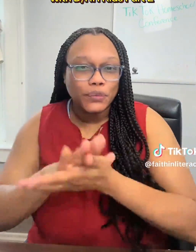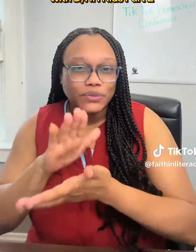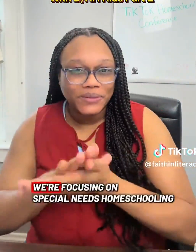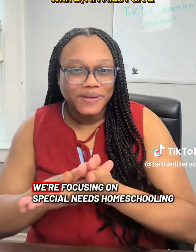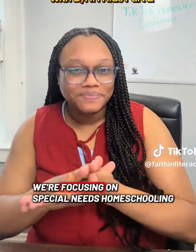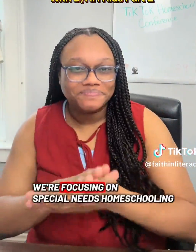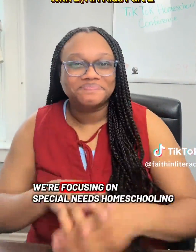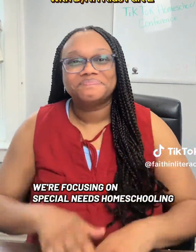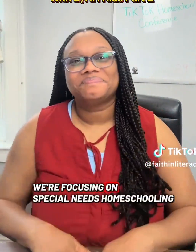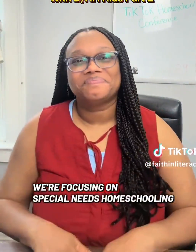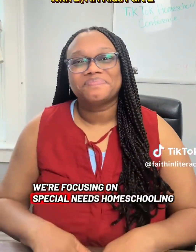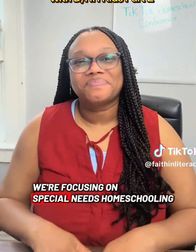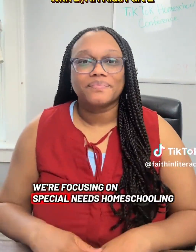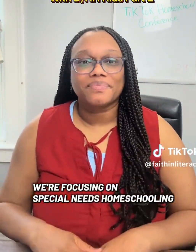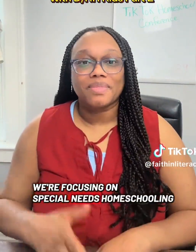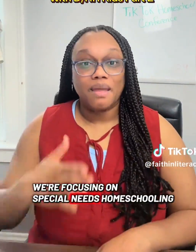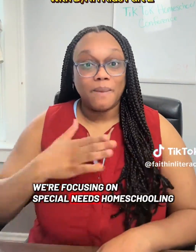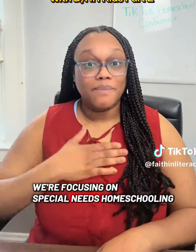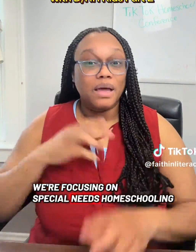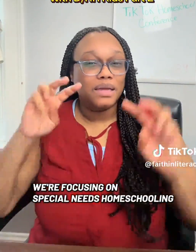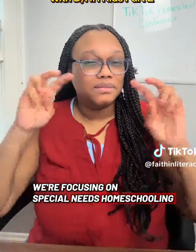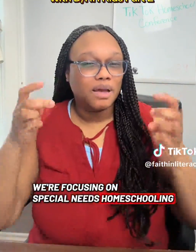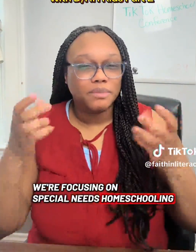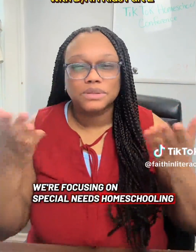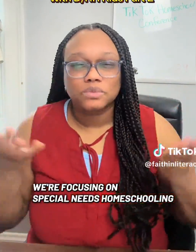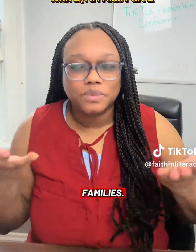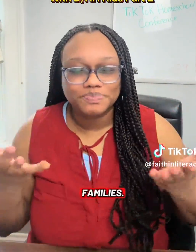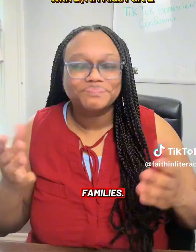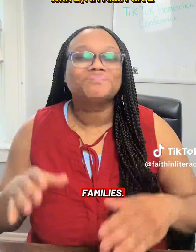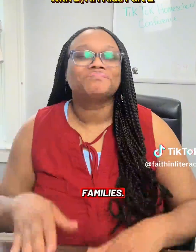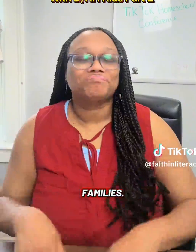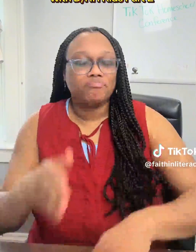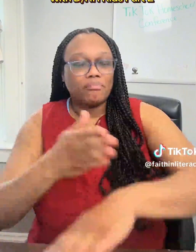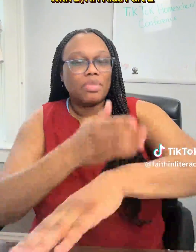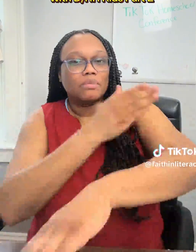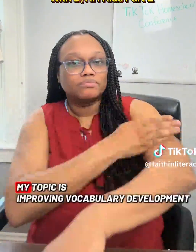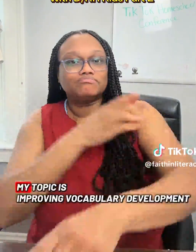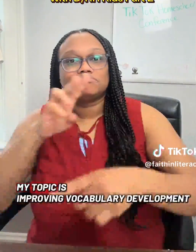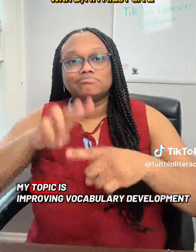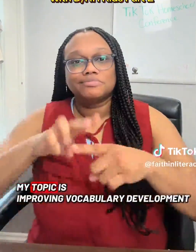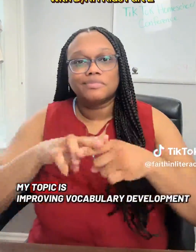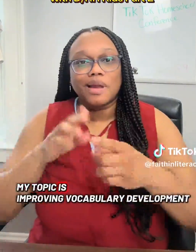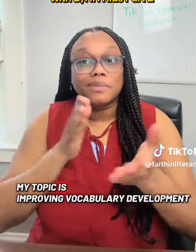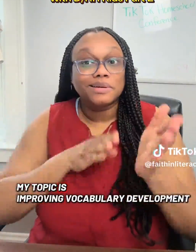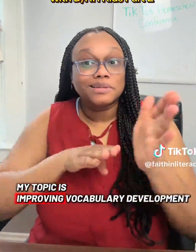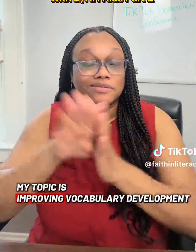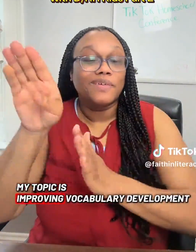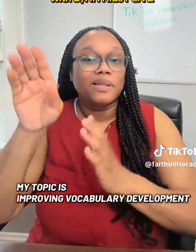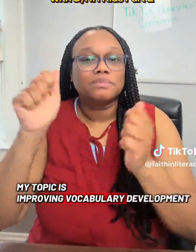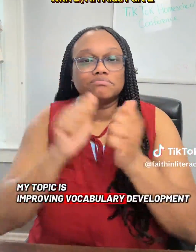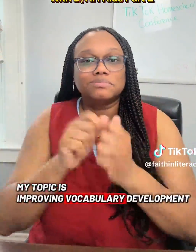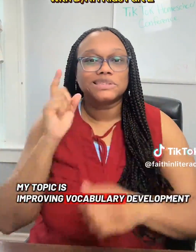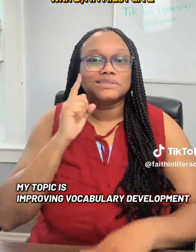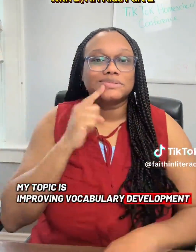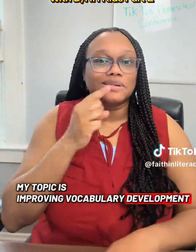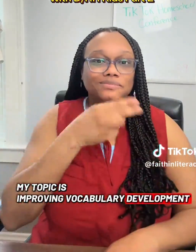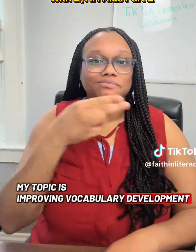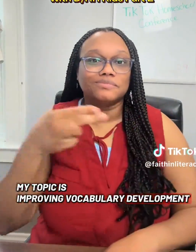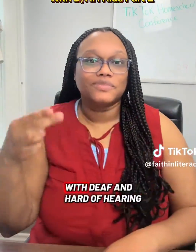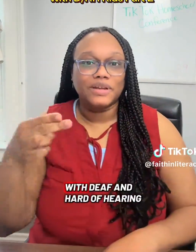We're focusing on special needs homeschooling families. My topic is improving vocabulary development with deaf and